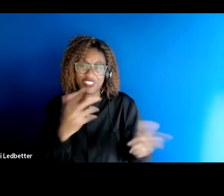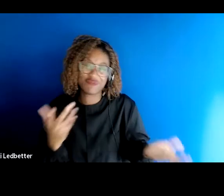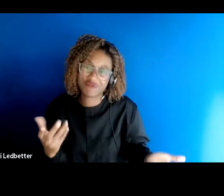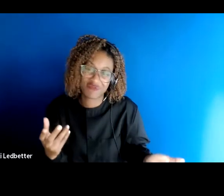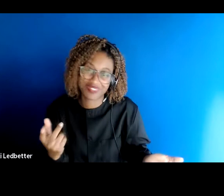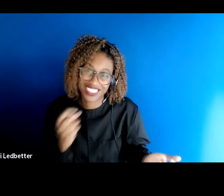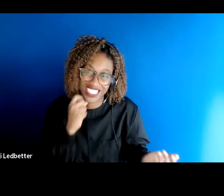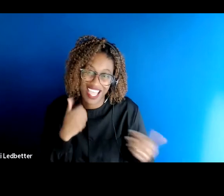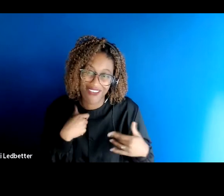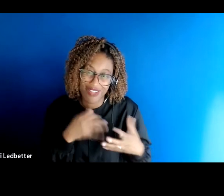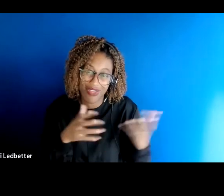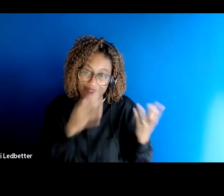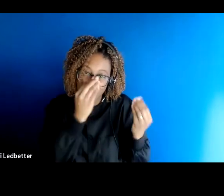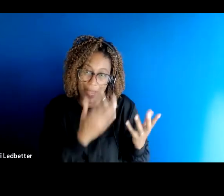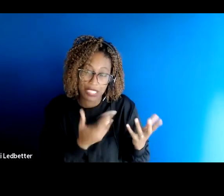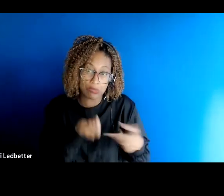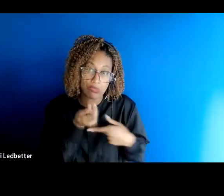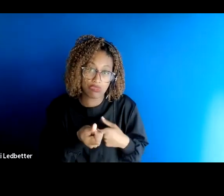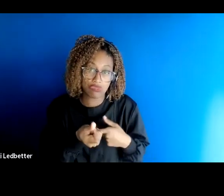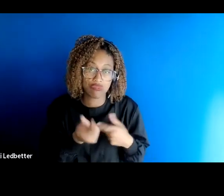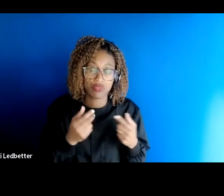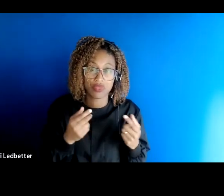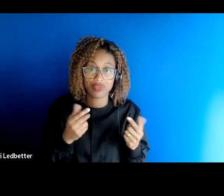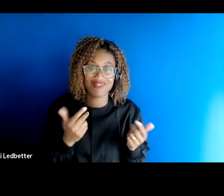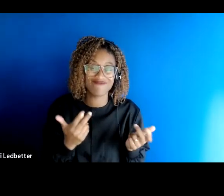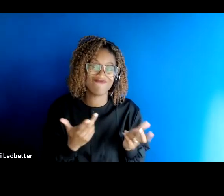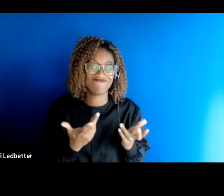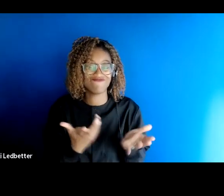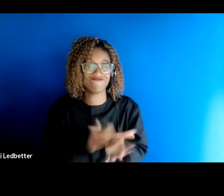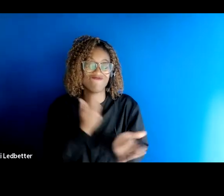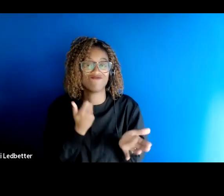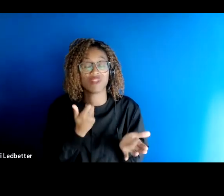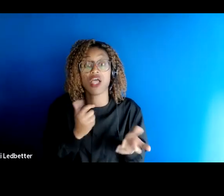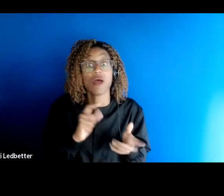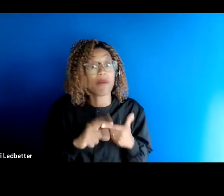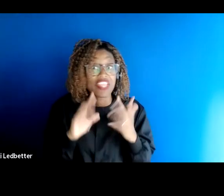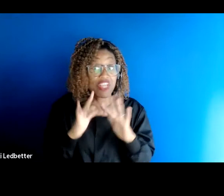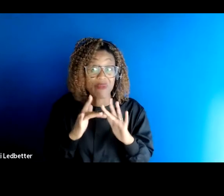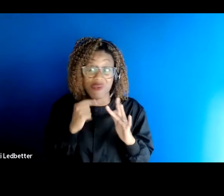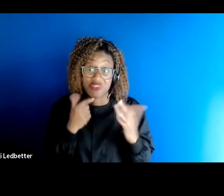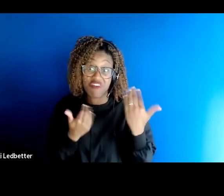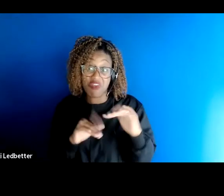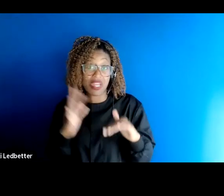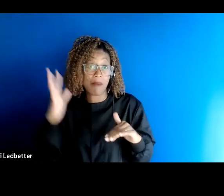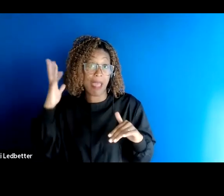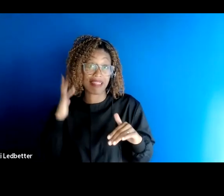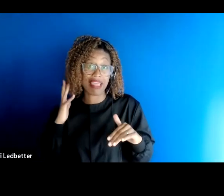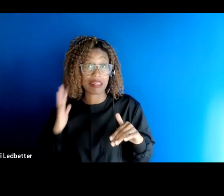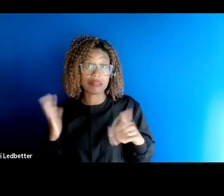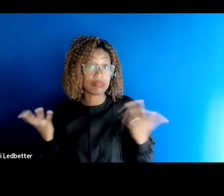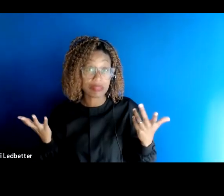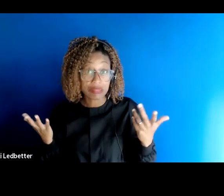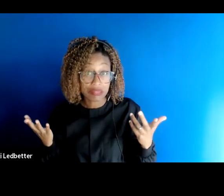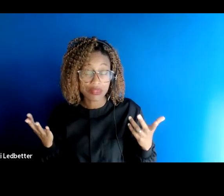even then, the internet did not have as much information as it used to. So a lot